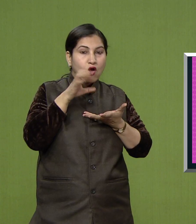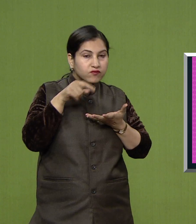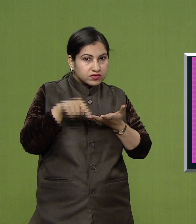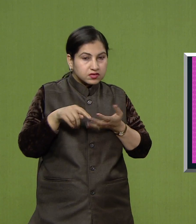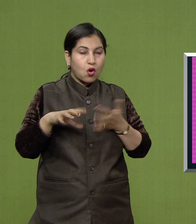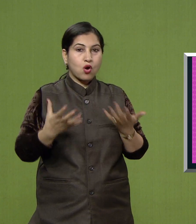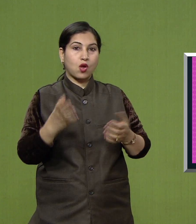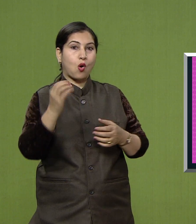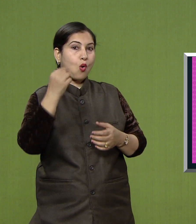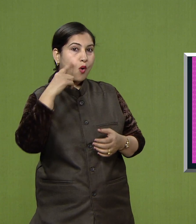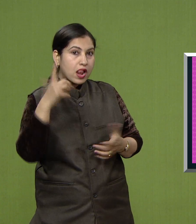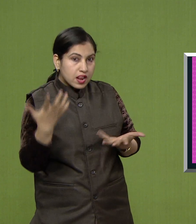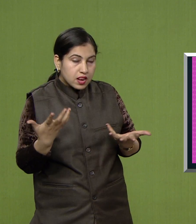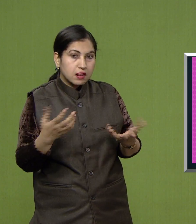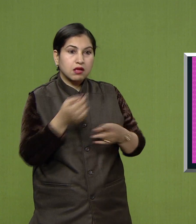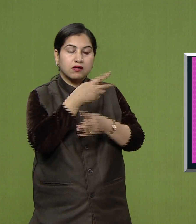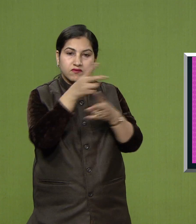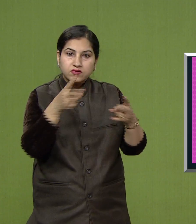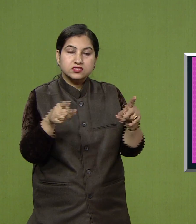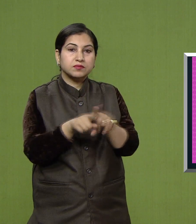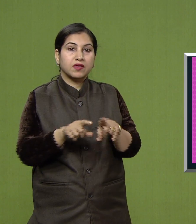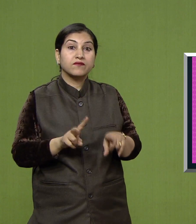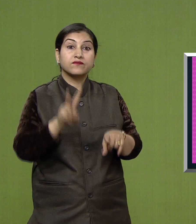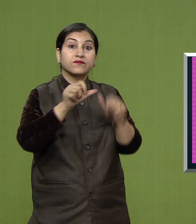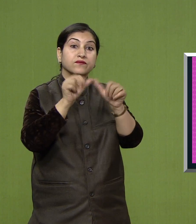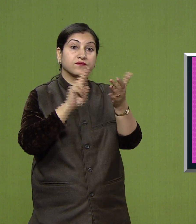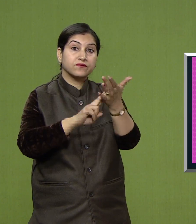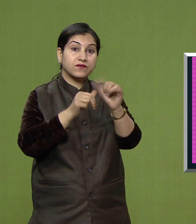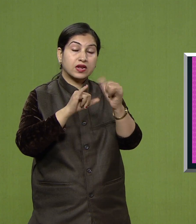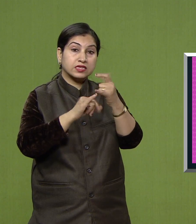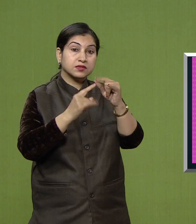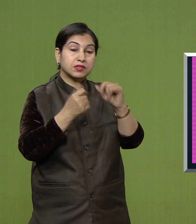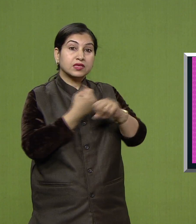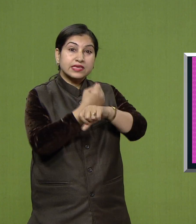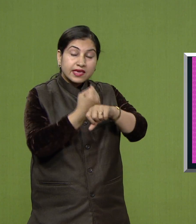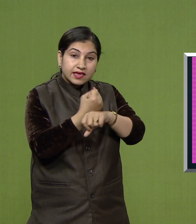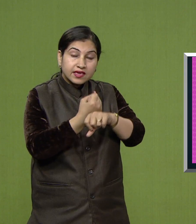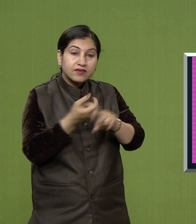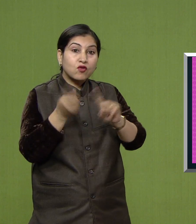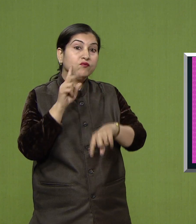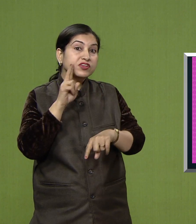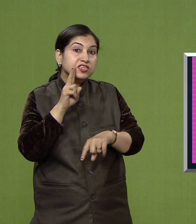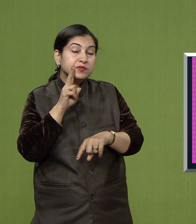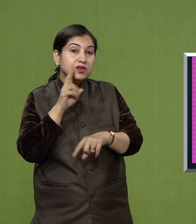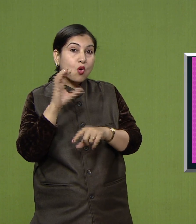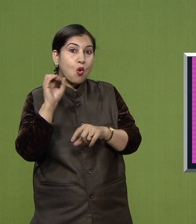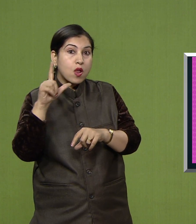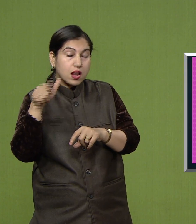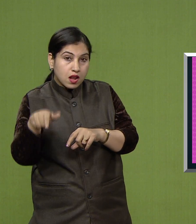many oils, banaspati and ghee come from vegetable sources. Depending on the